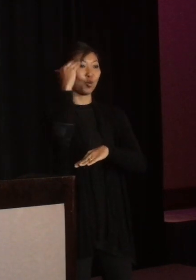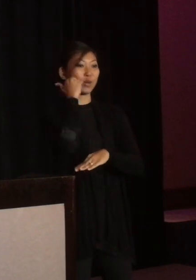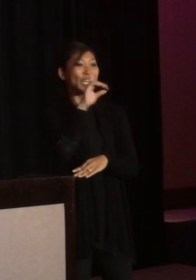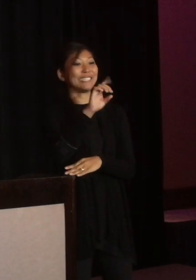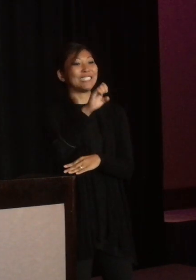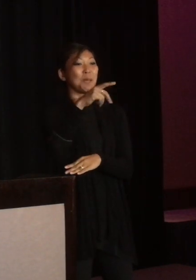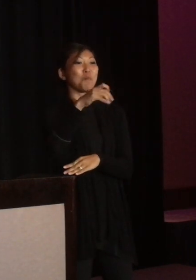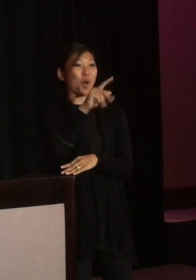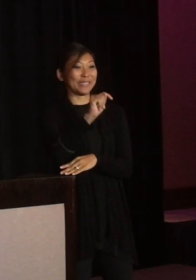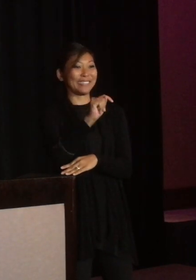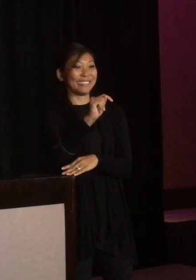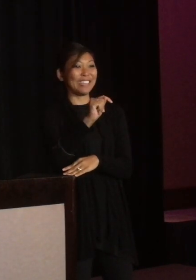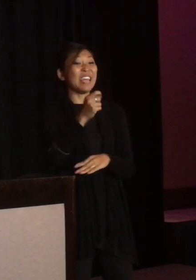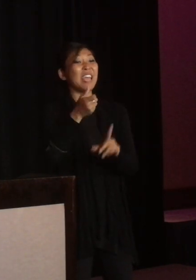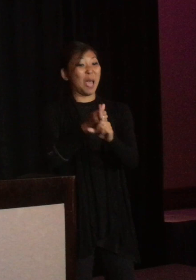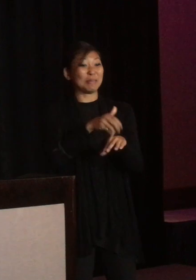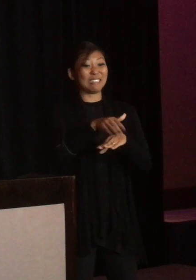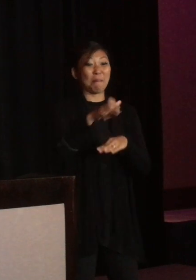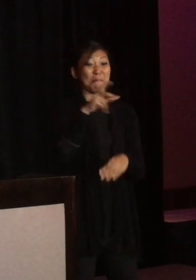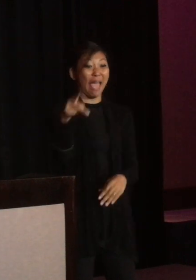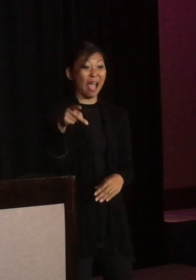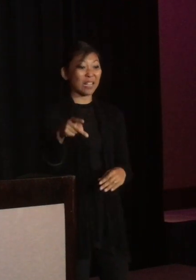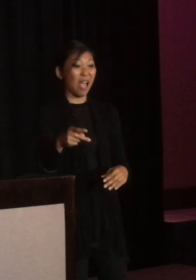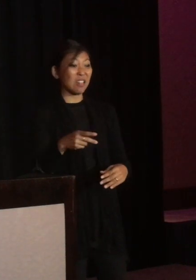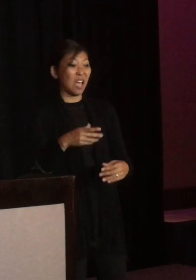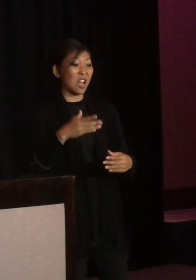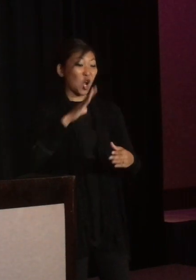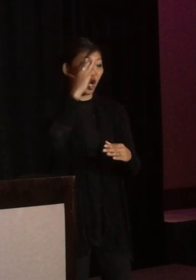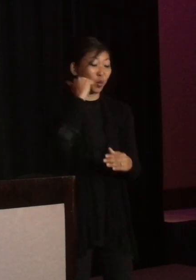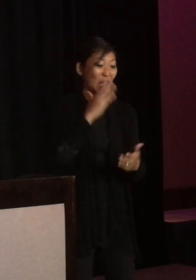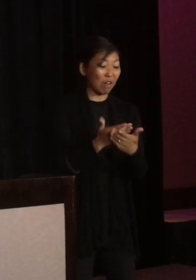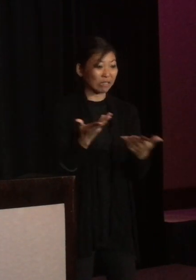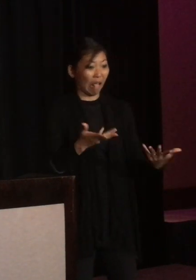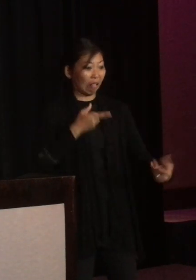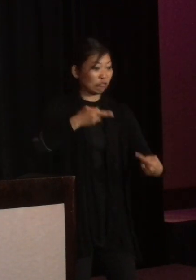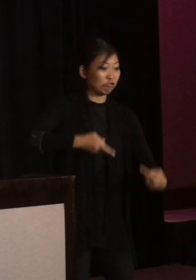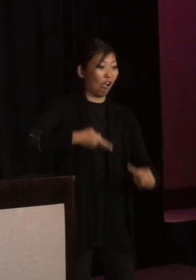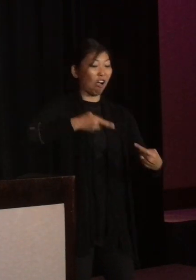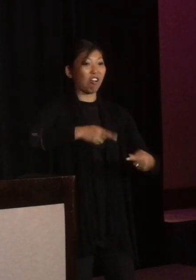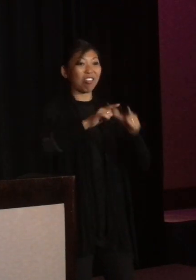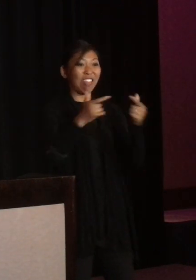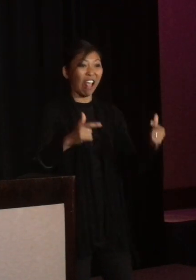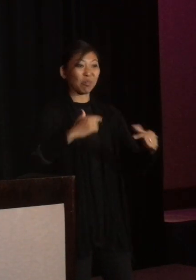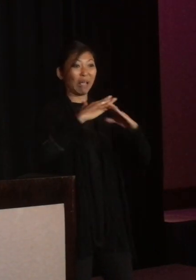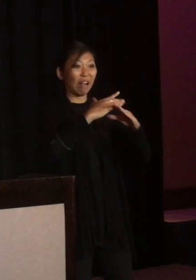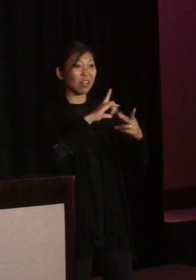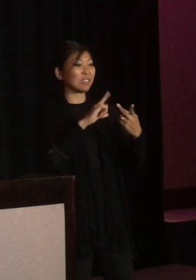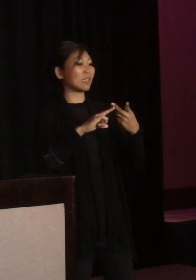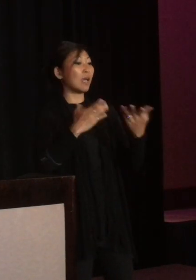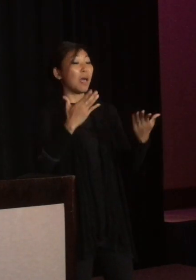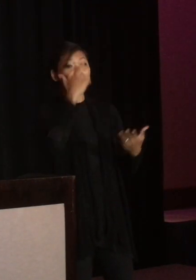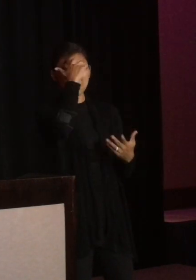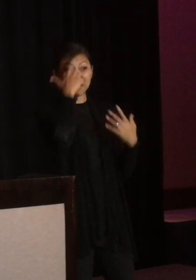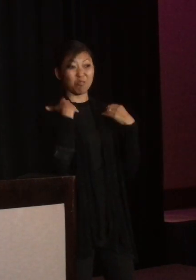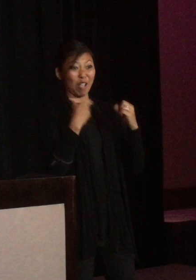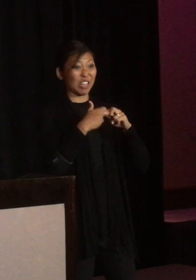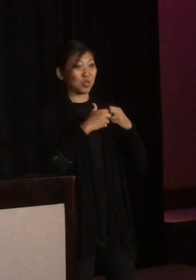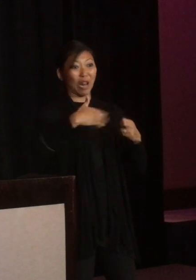Philip later struggled in Korea due to language and cultural barriers, and as I understand, some maybe untreated mental health